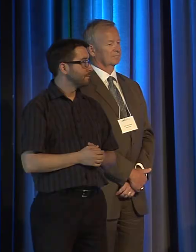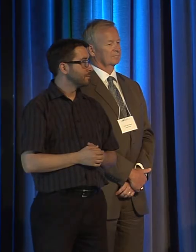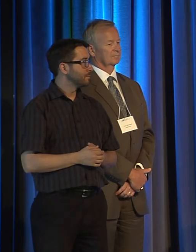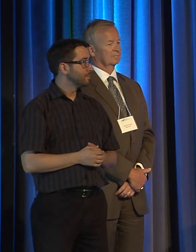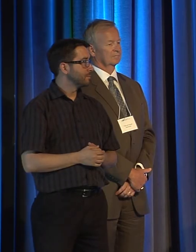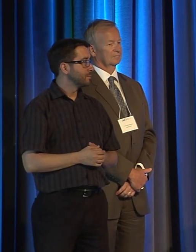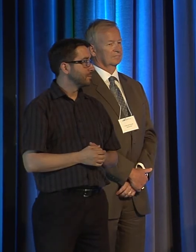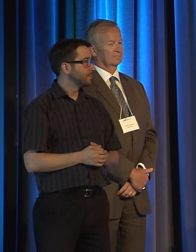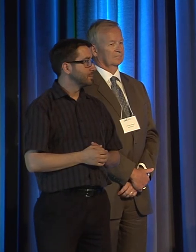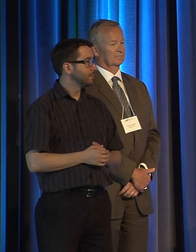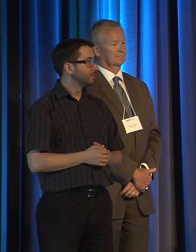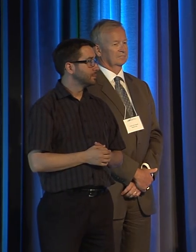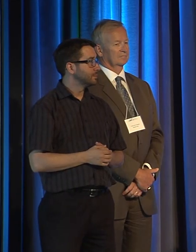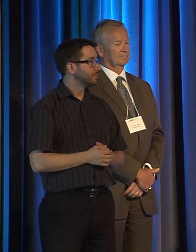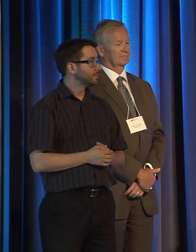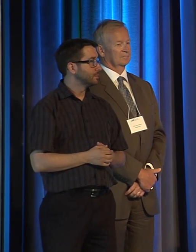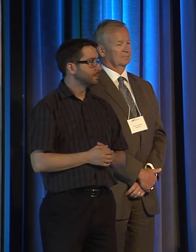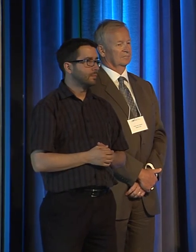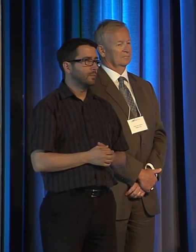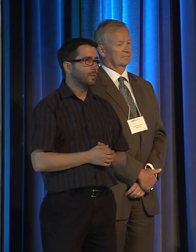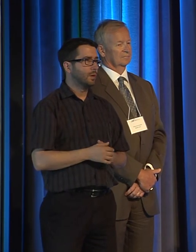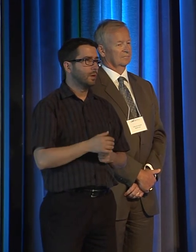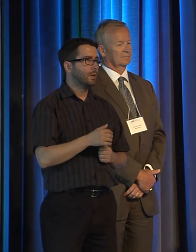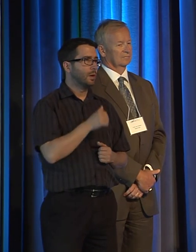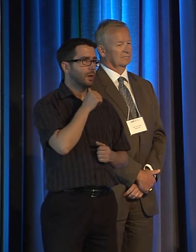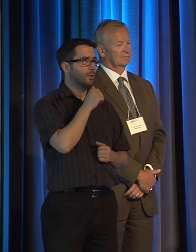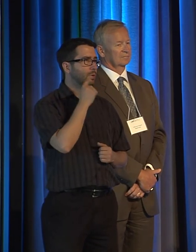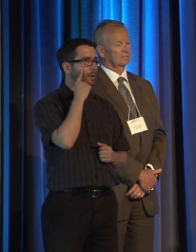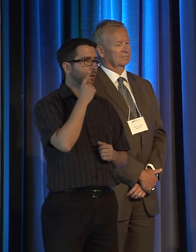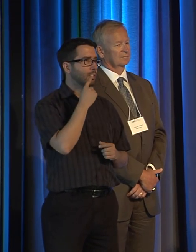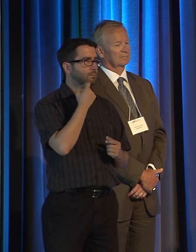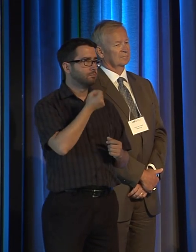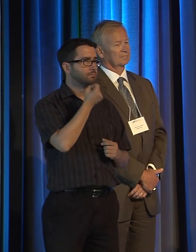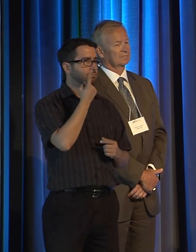I think I'll have to ask, I don't think I heard the end of your question.